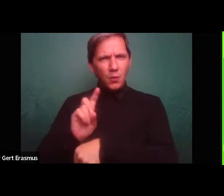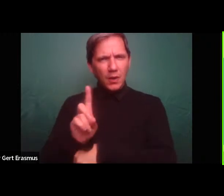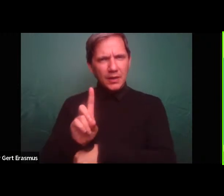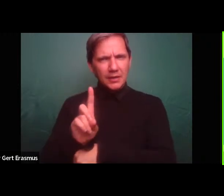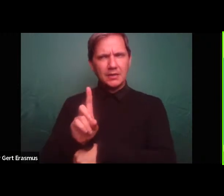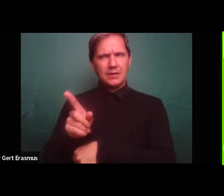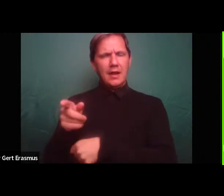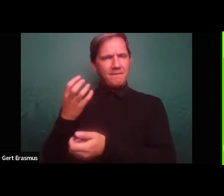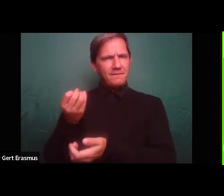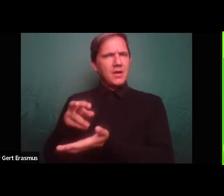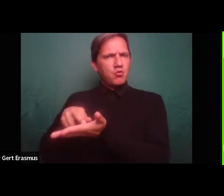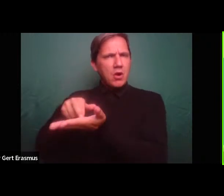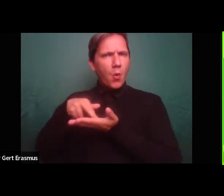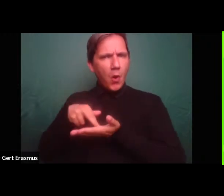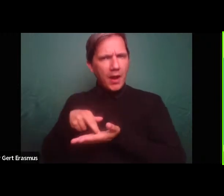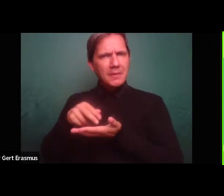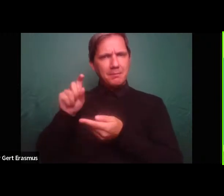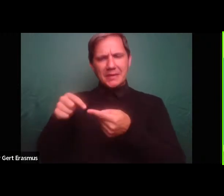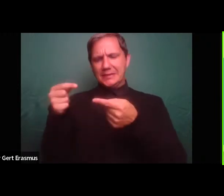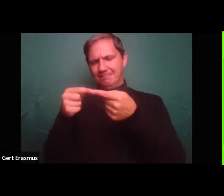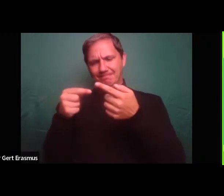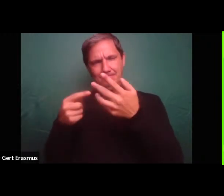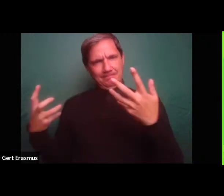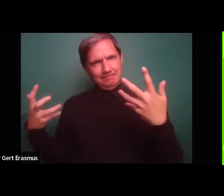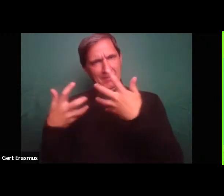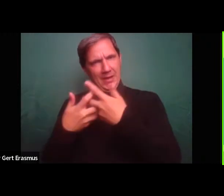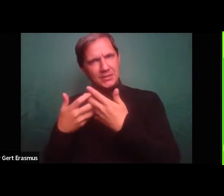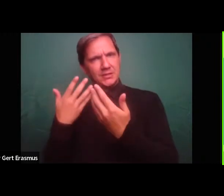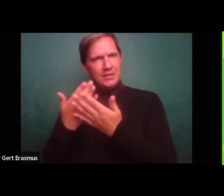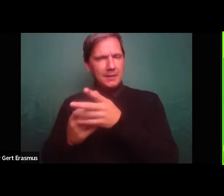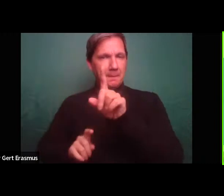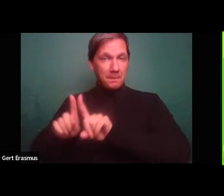problematic, okay? And these need to be addressed.